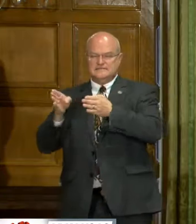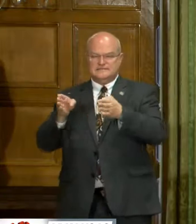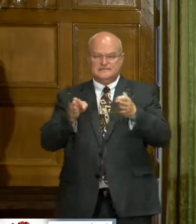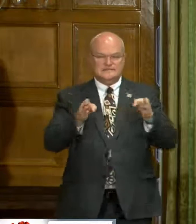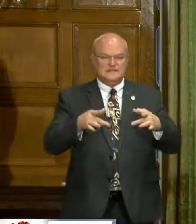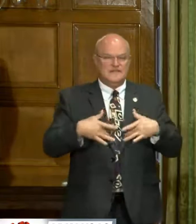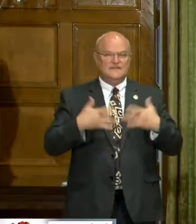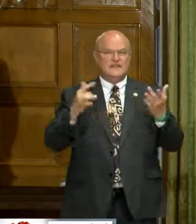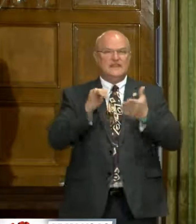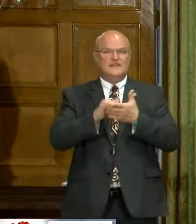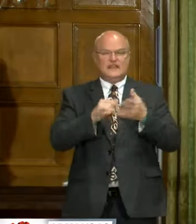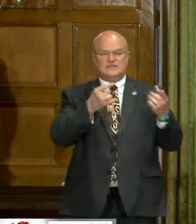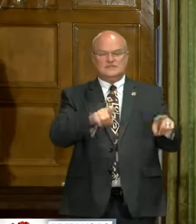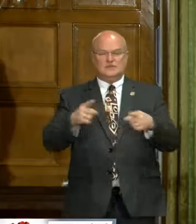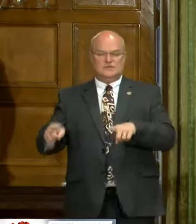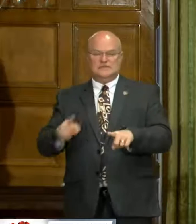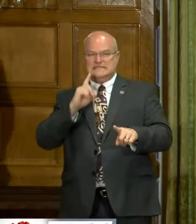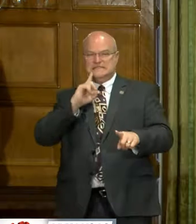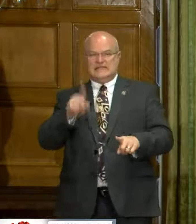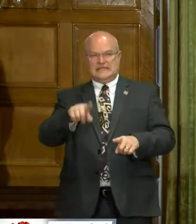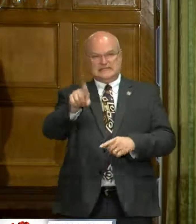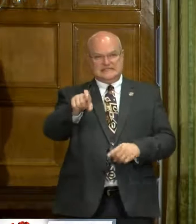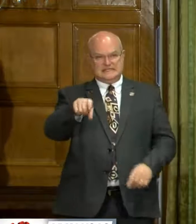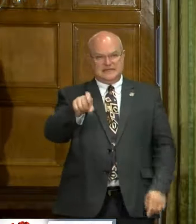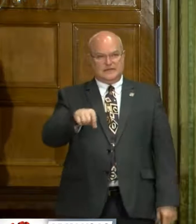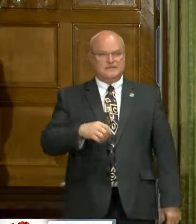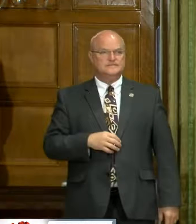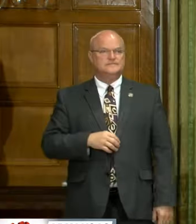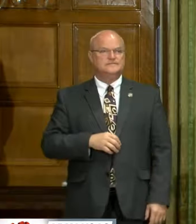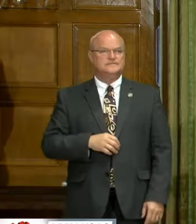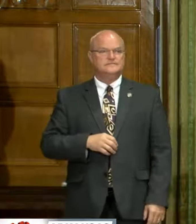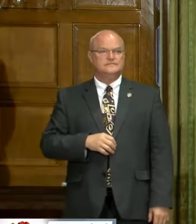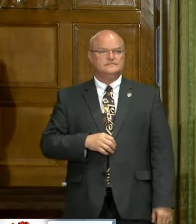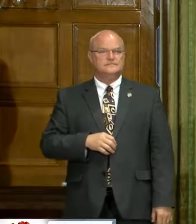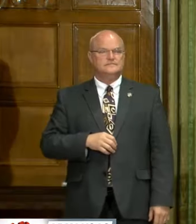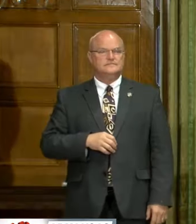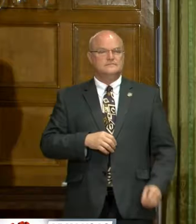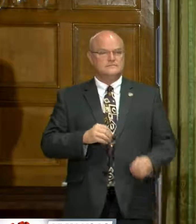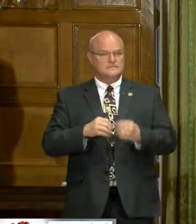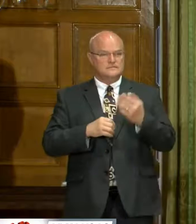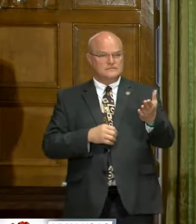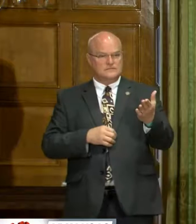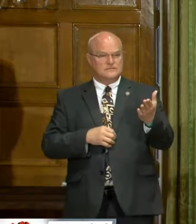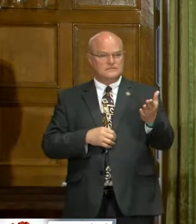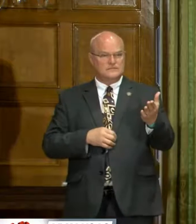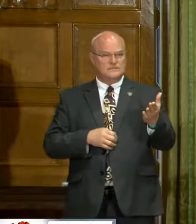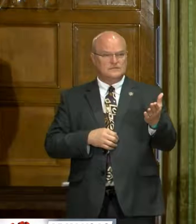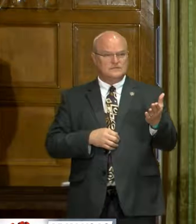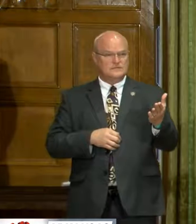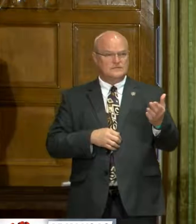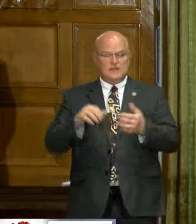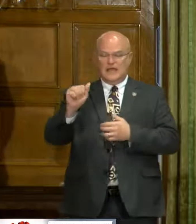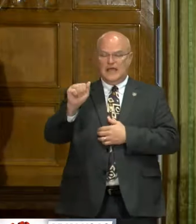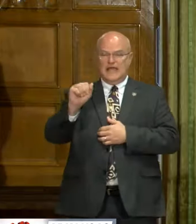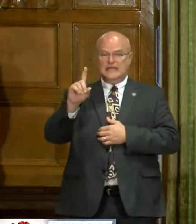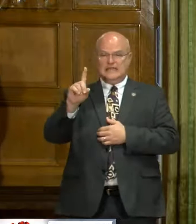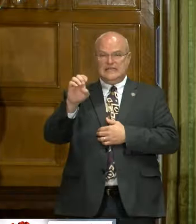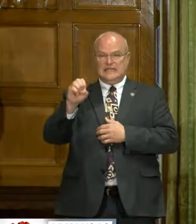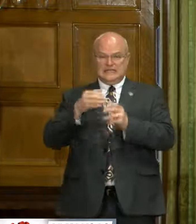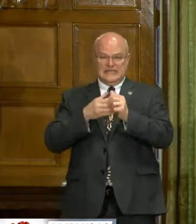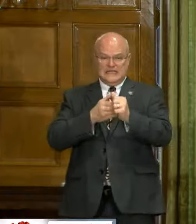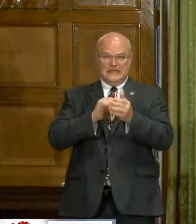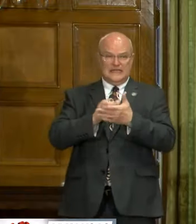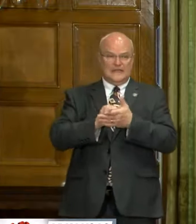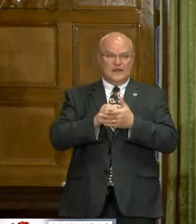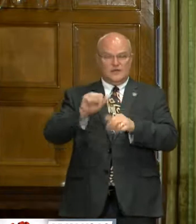scenarios in the event the circumstances dictate that's necessary. Is there any, go ahead. Is that the ADE taking the lead on that? Are you